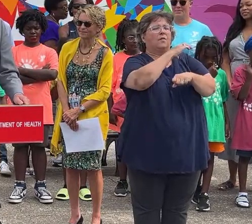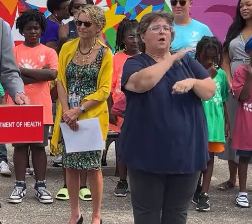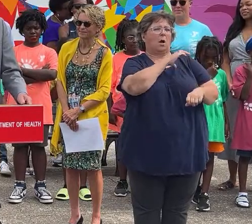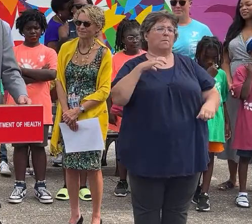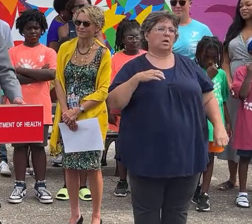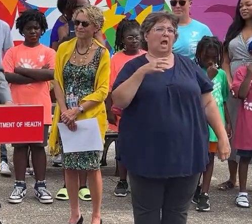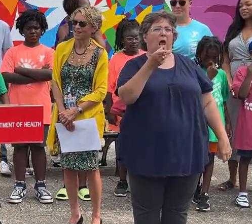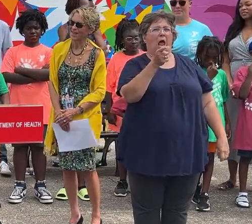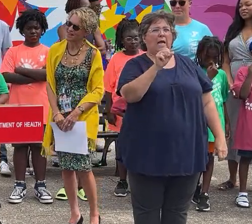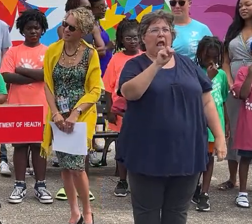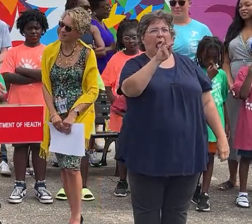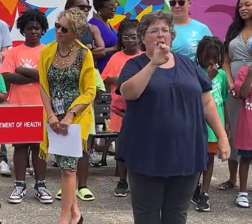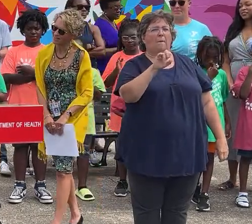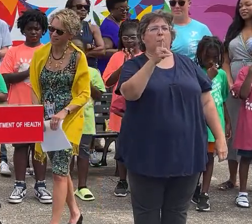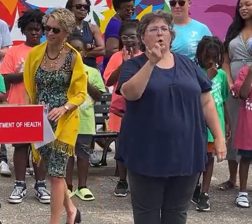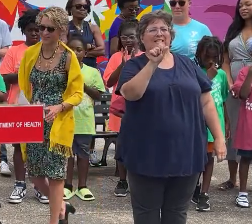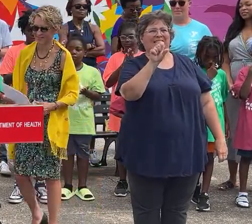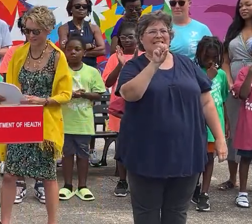Dr. Gail Burstein.